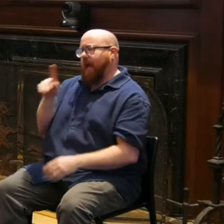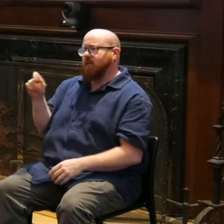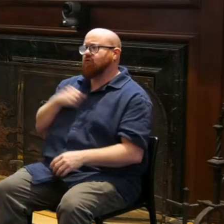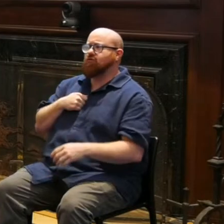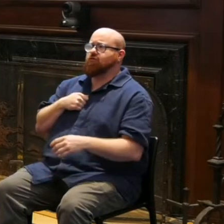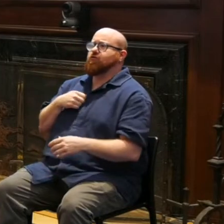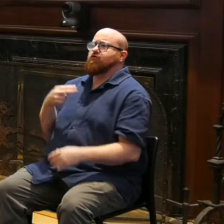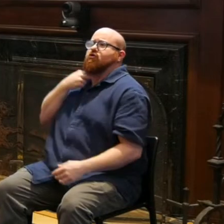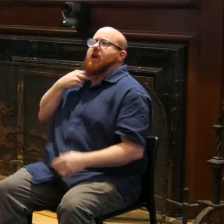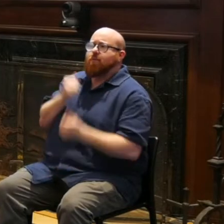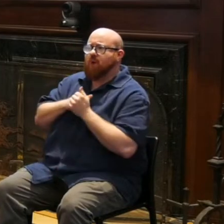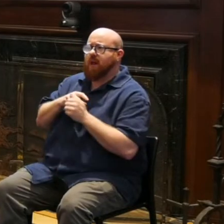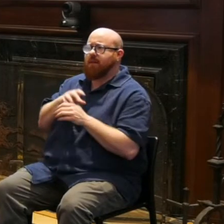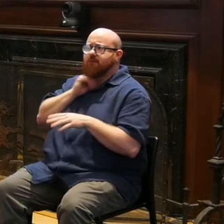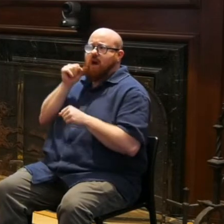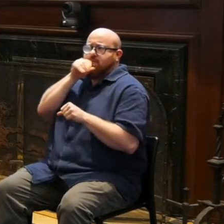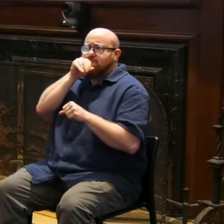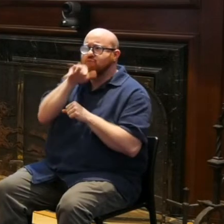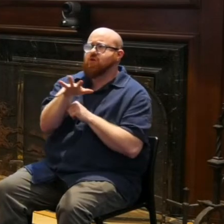fire-breathing dragon eye.